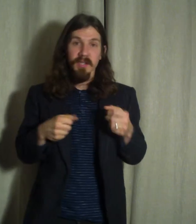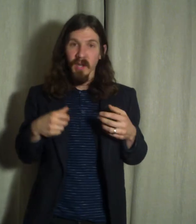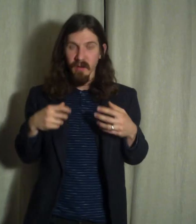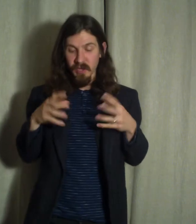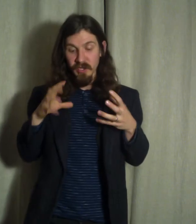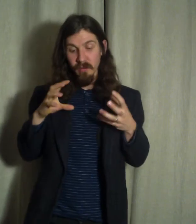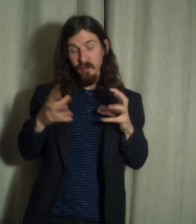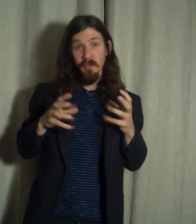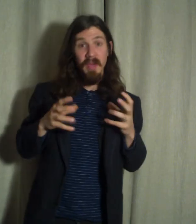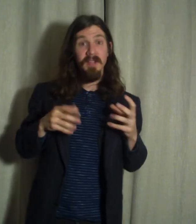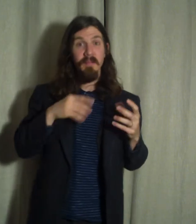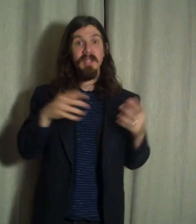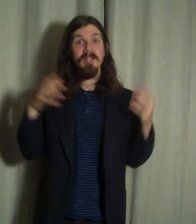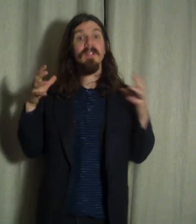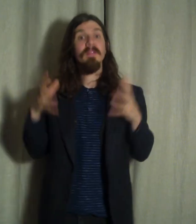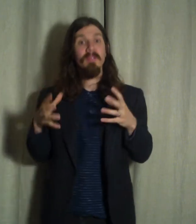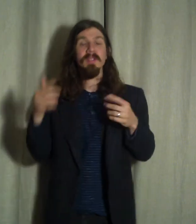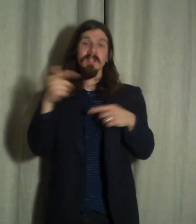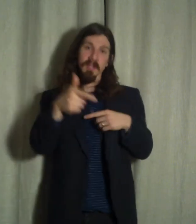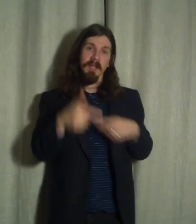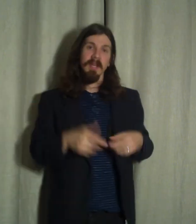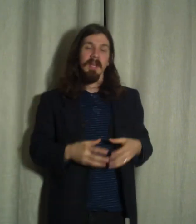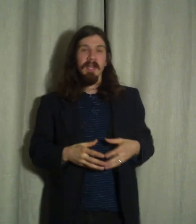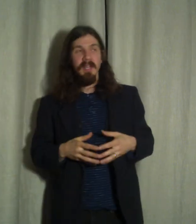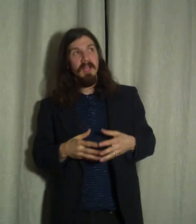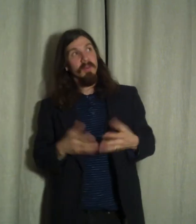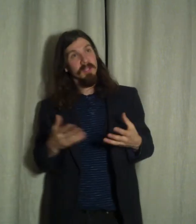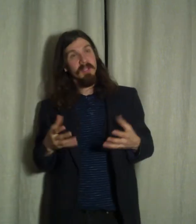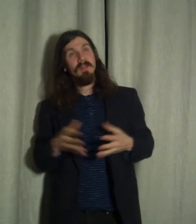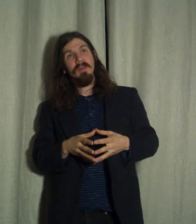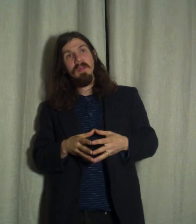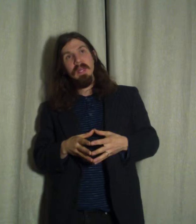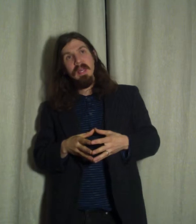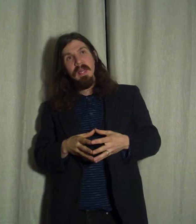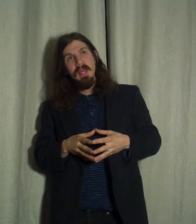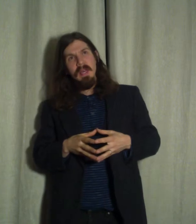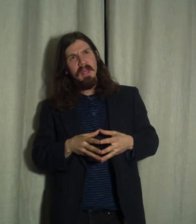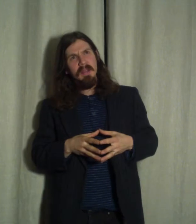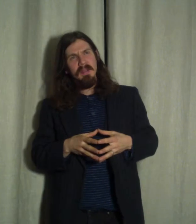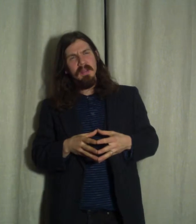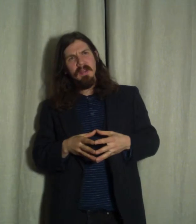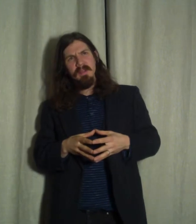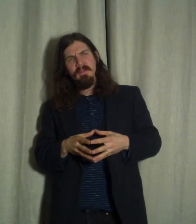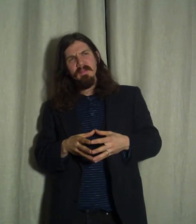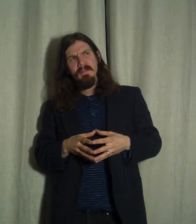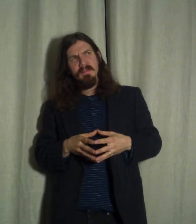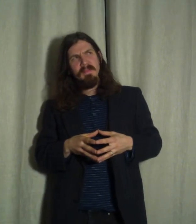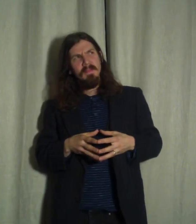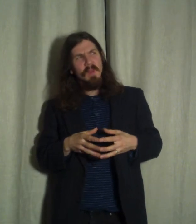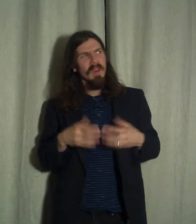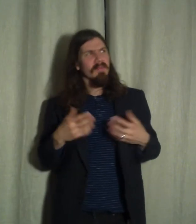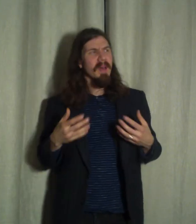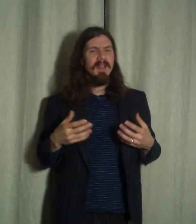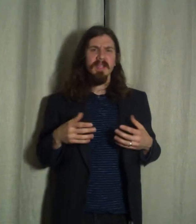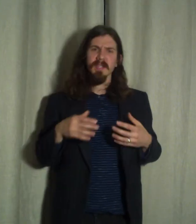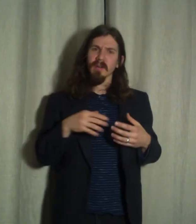kind of changing perspective based on the verses telling it what to do. And we have melody, so a